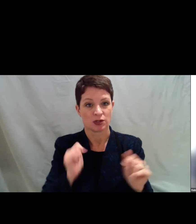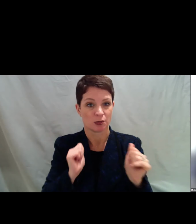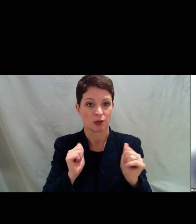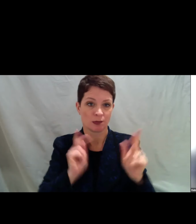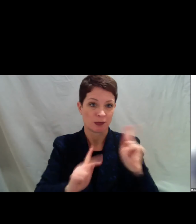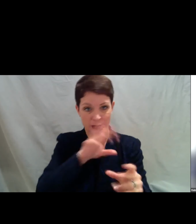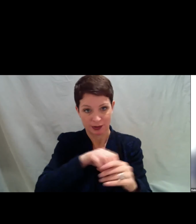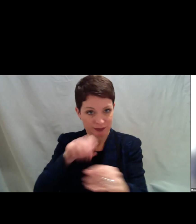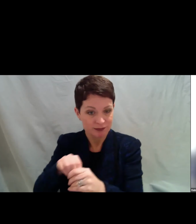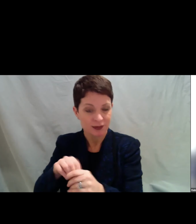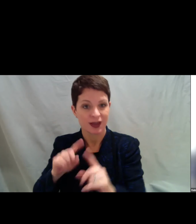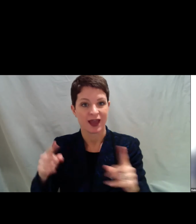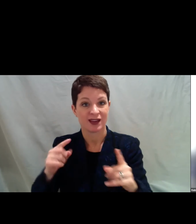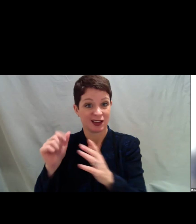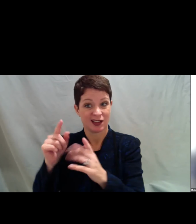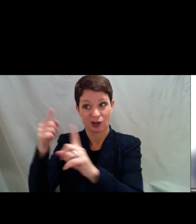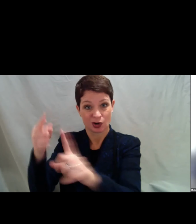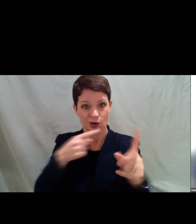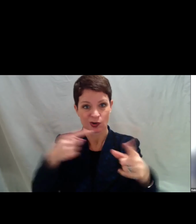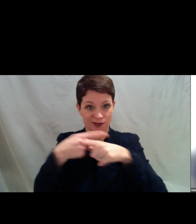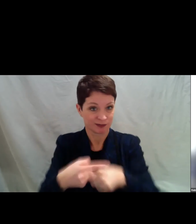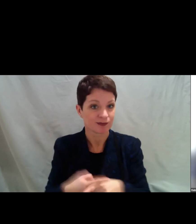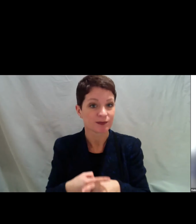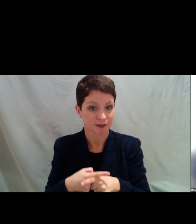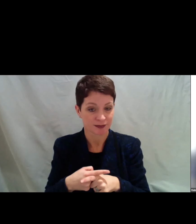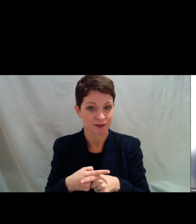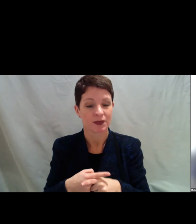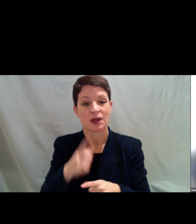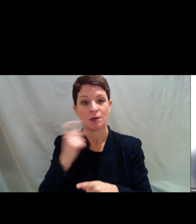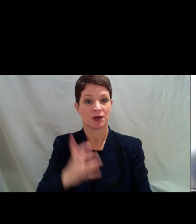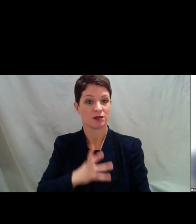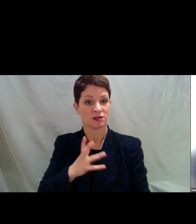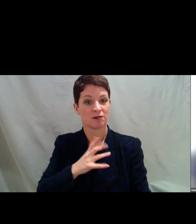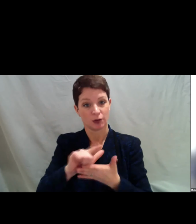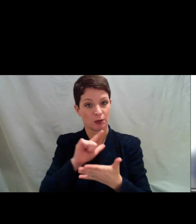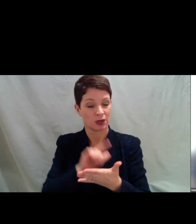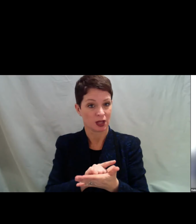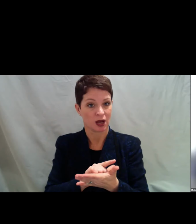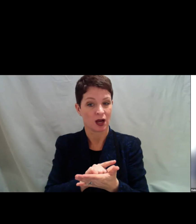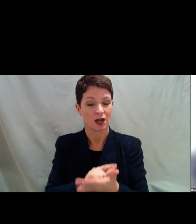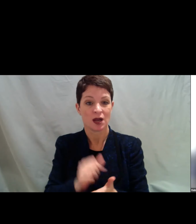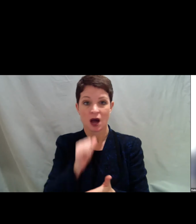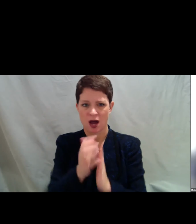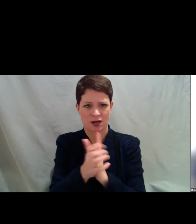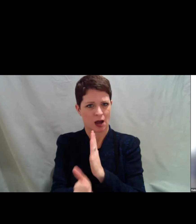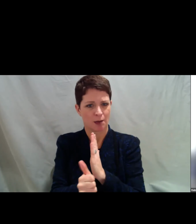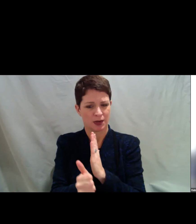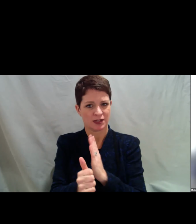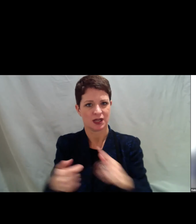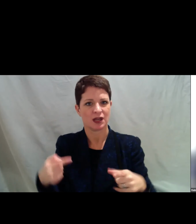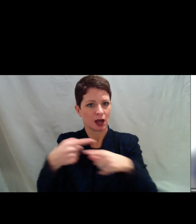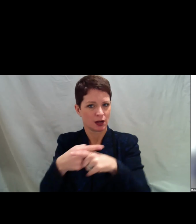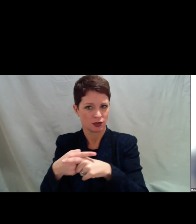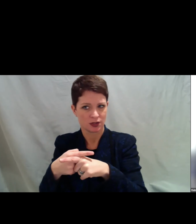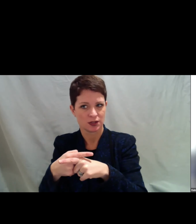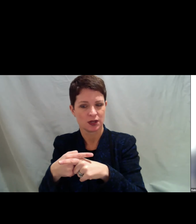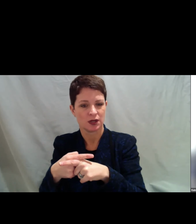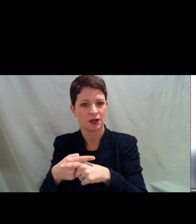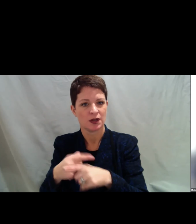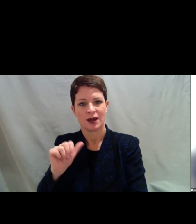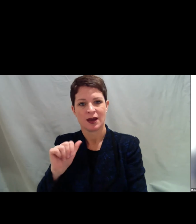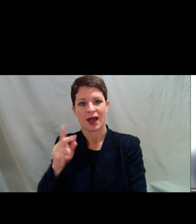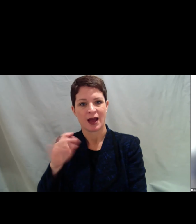and conflicting agendas. Because the formal law on incompetency so often contradicted the ad